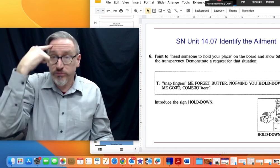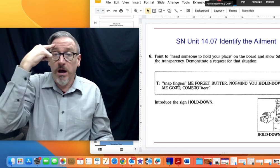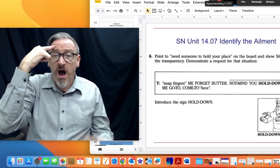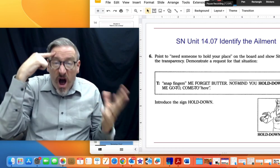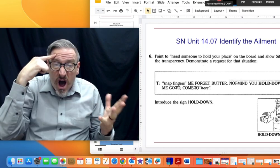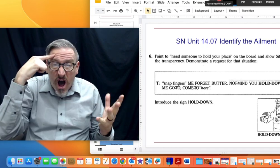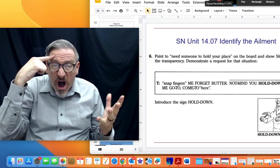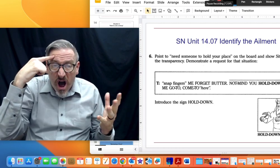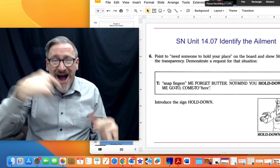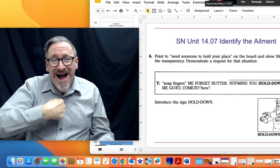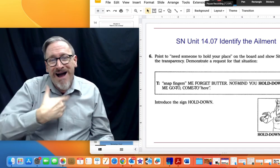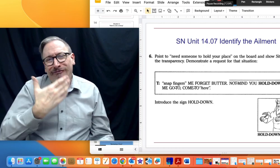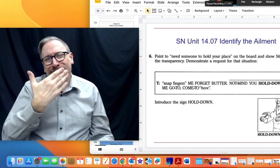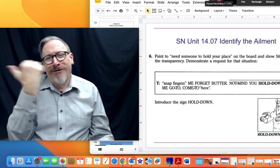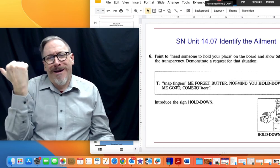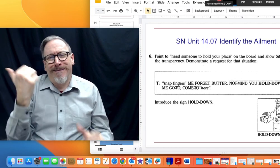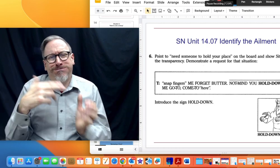Right?